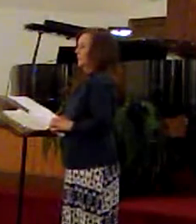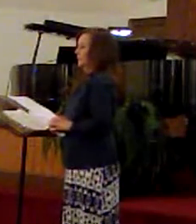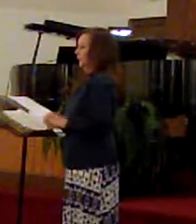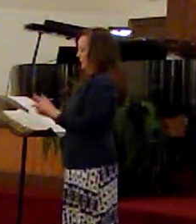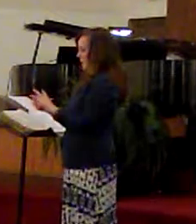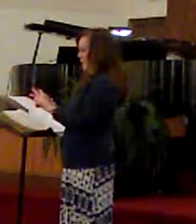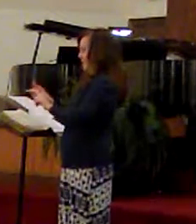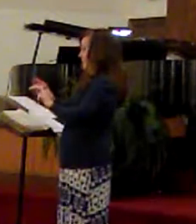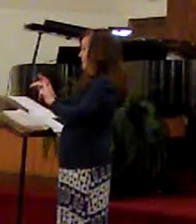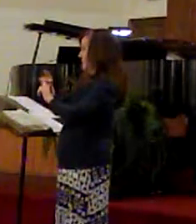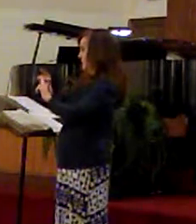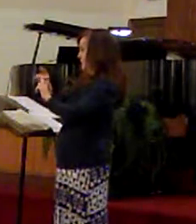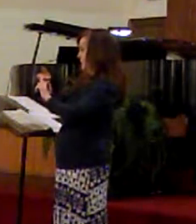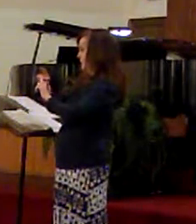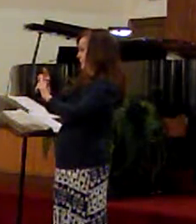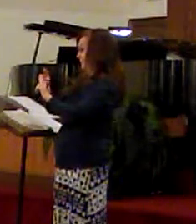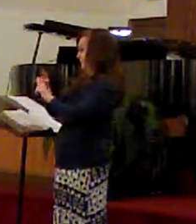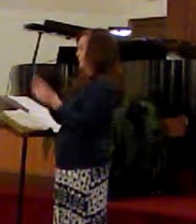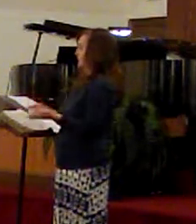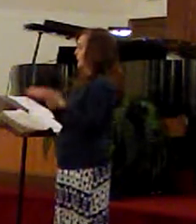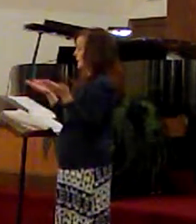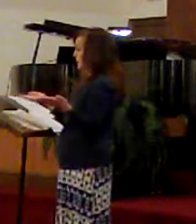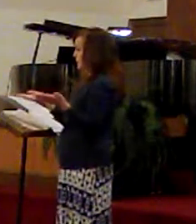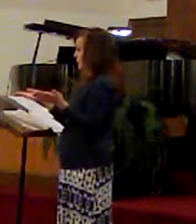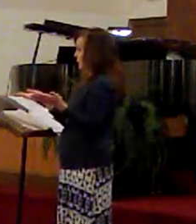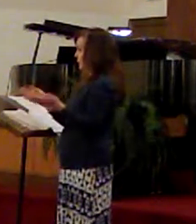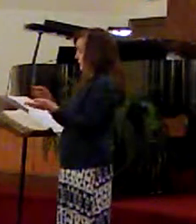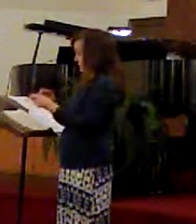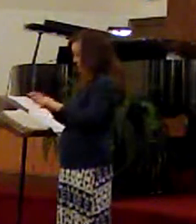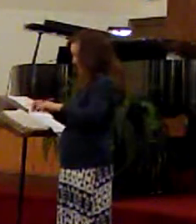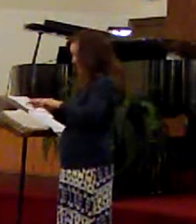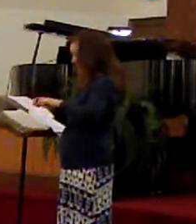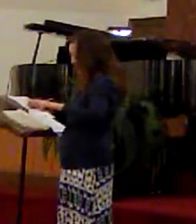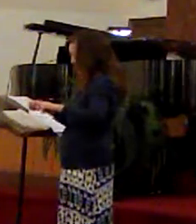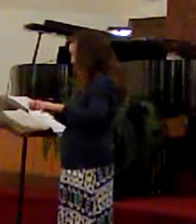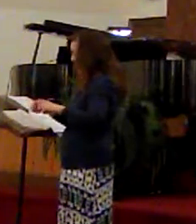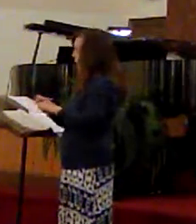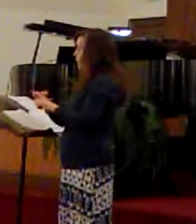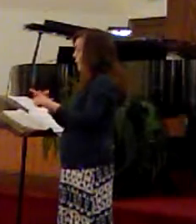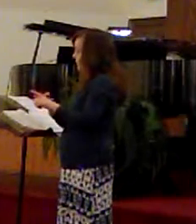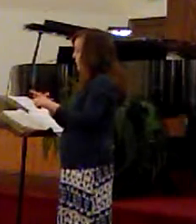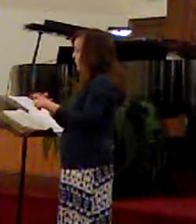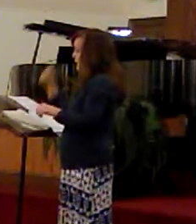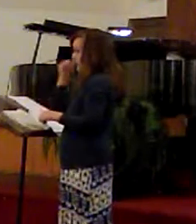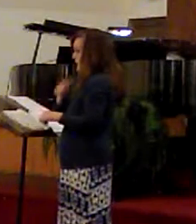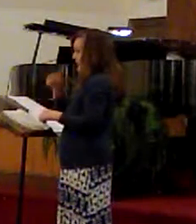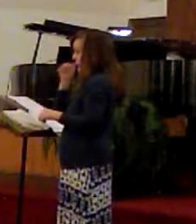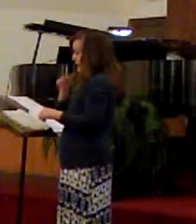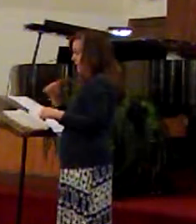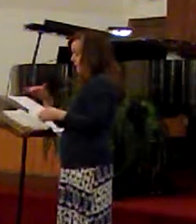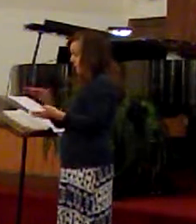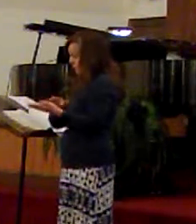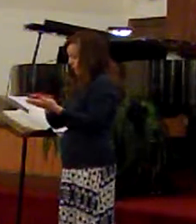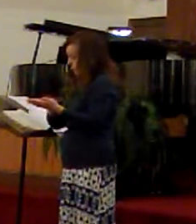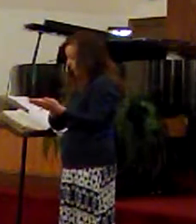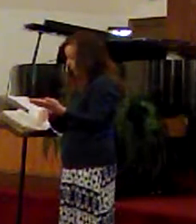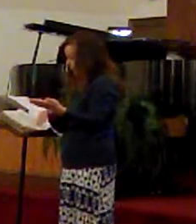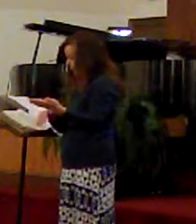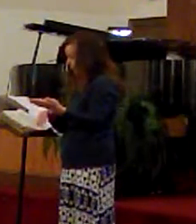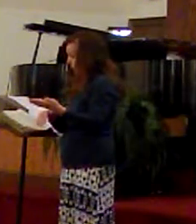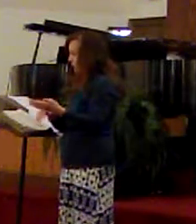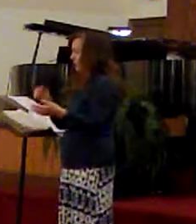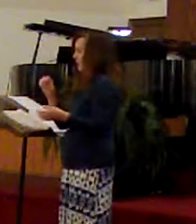Number three, things you study can come out of your daily reading, and this is kind of a review, your Sunday